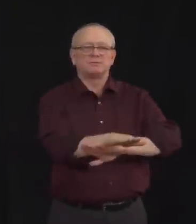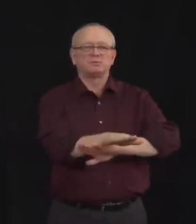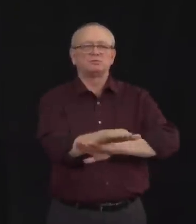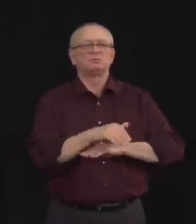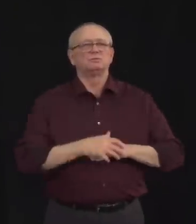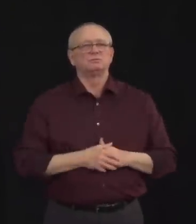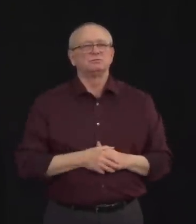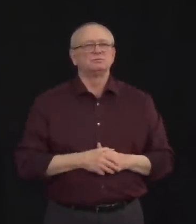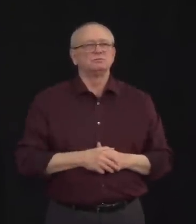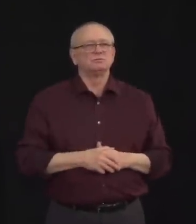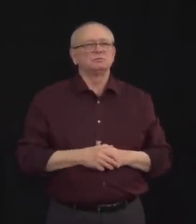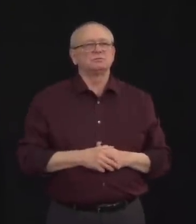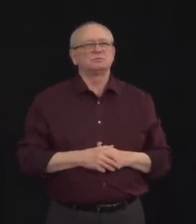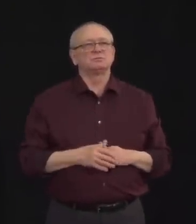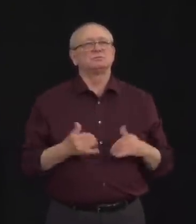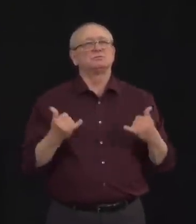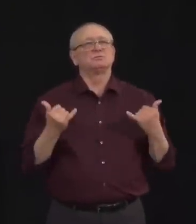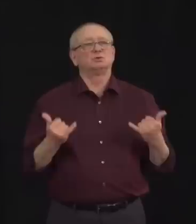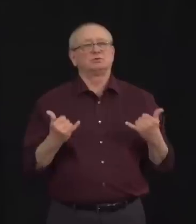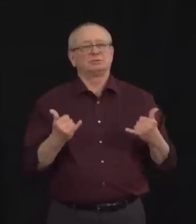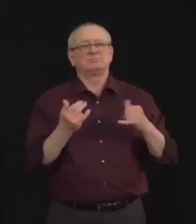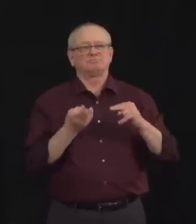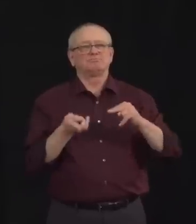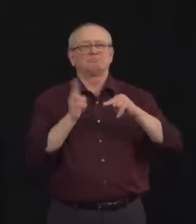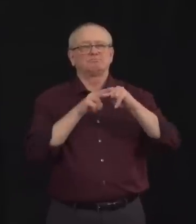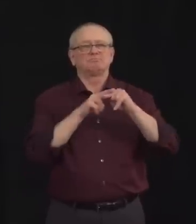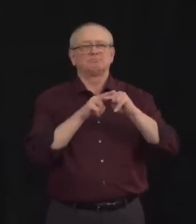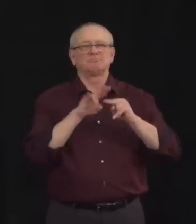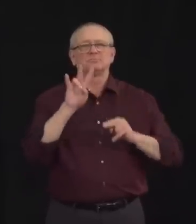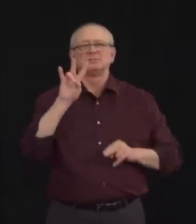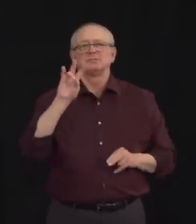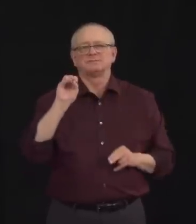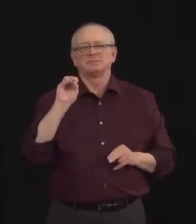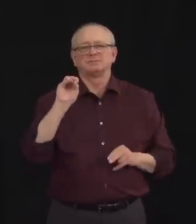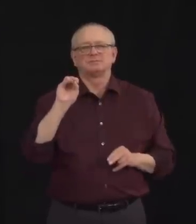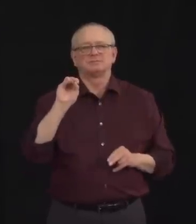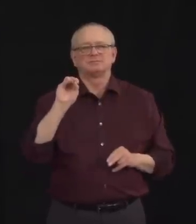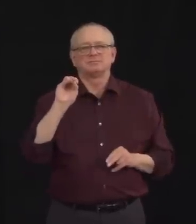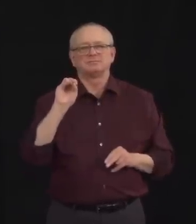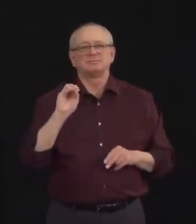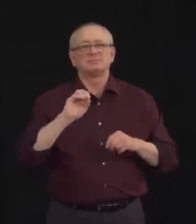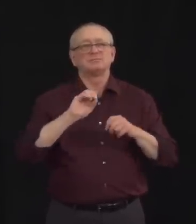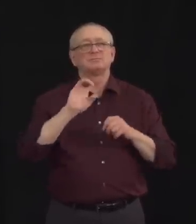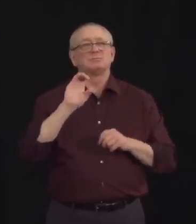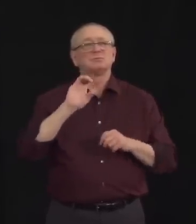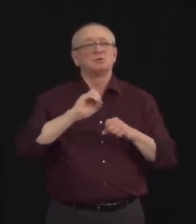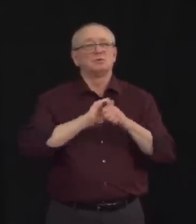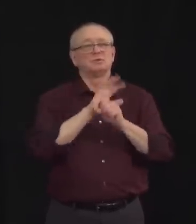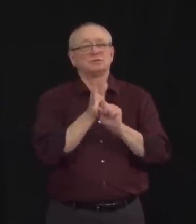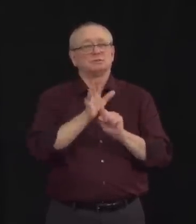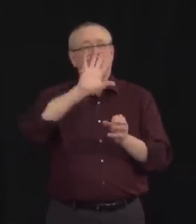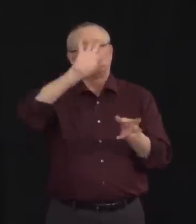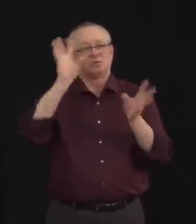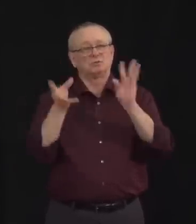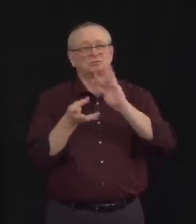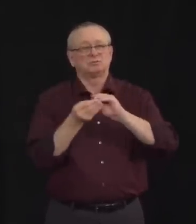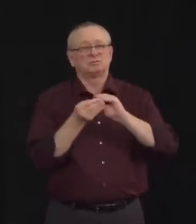Today we are reporting an additional 70 cases of COVID-19, bringing the total number of cases in Alberta to